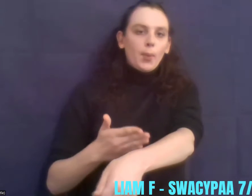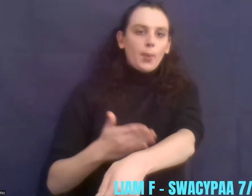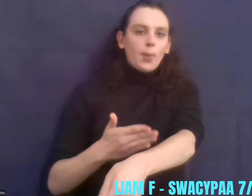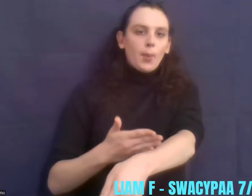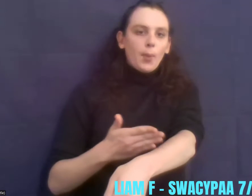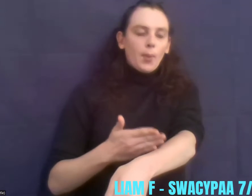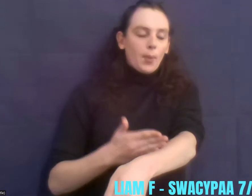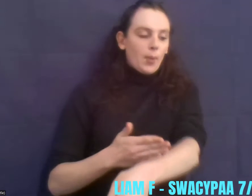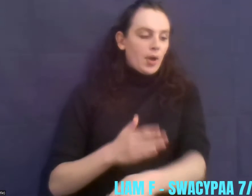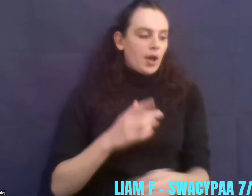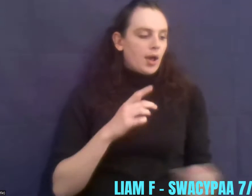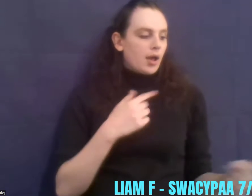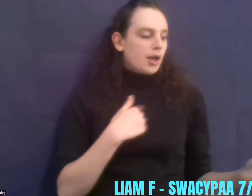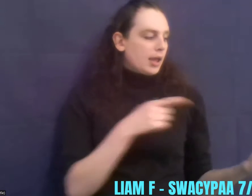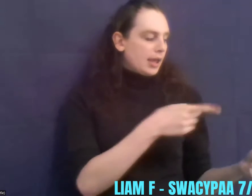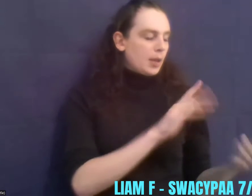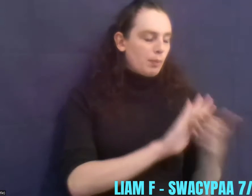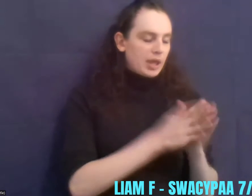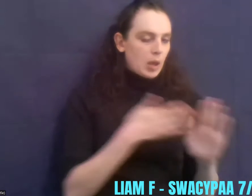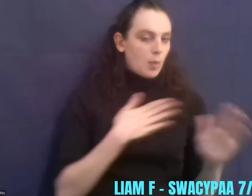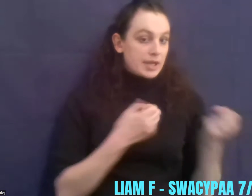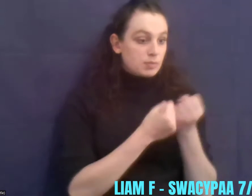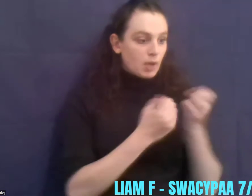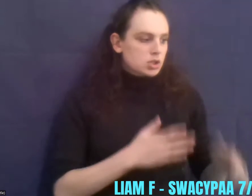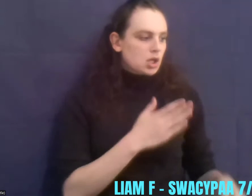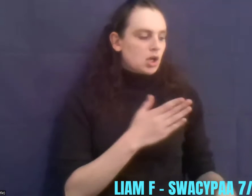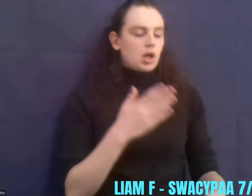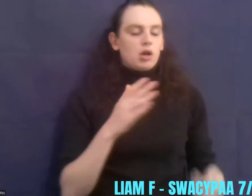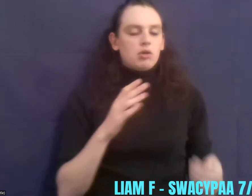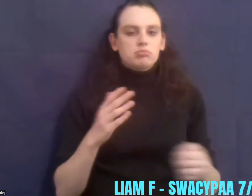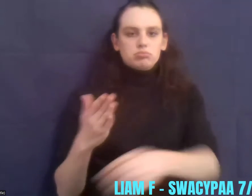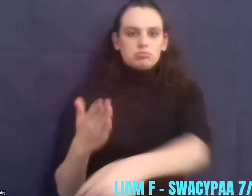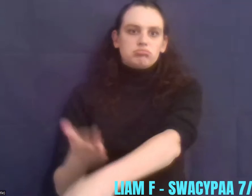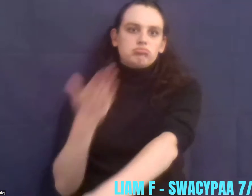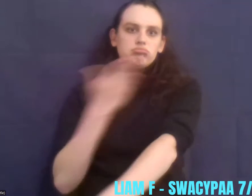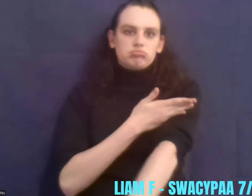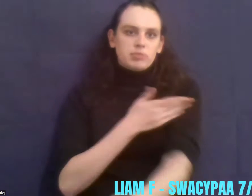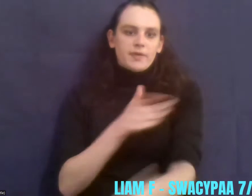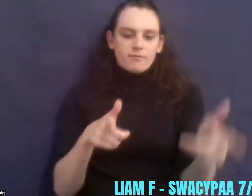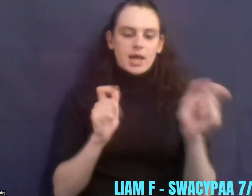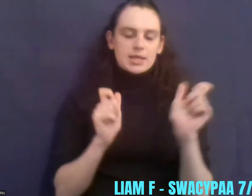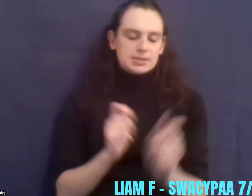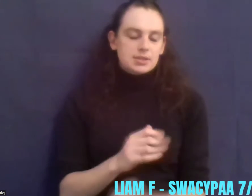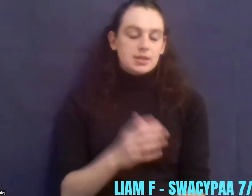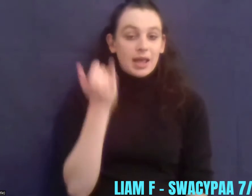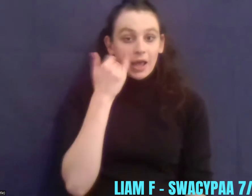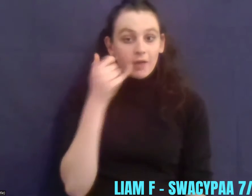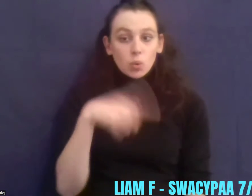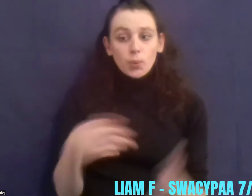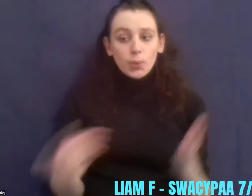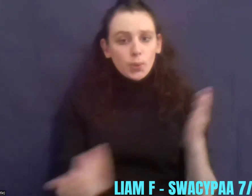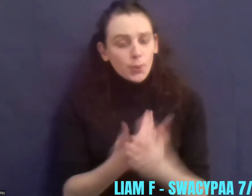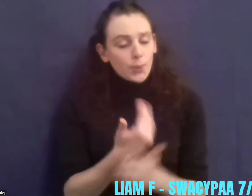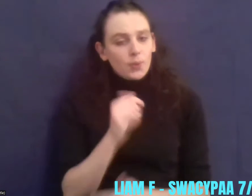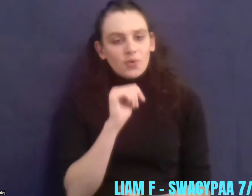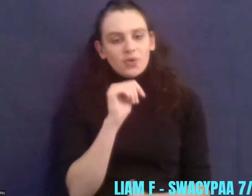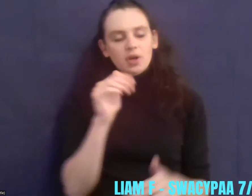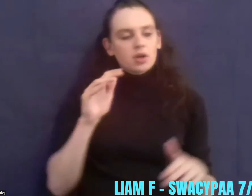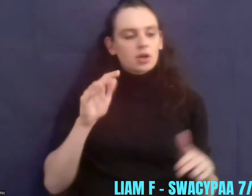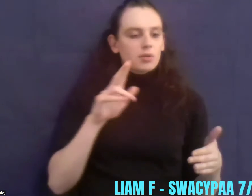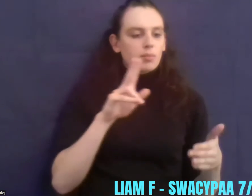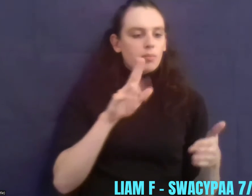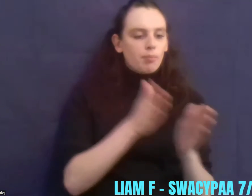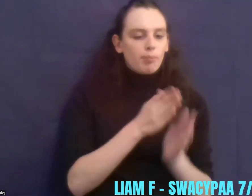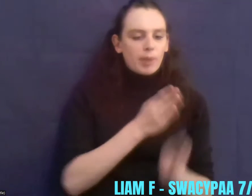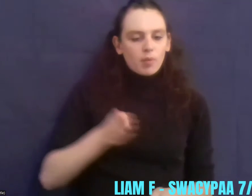for those that are new, or who haven't really gotten to the book, the meetings are great. For me today,